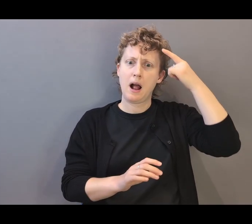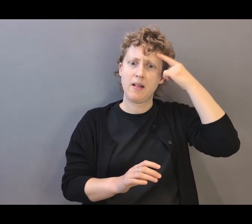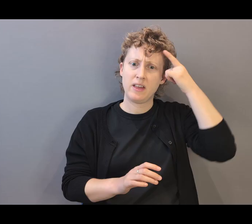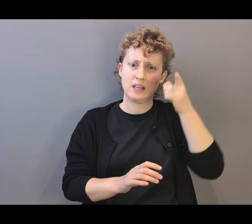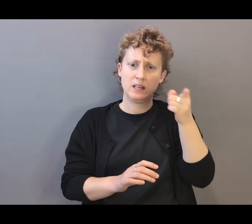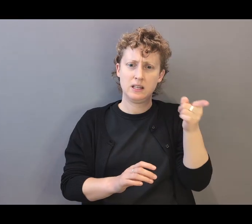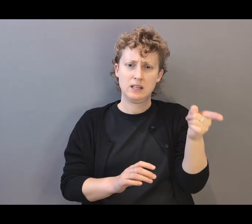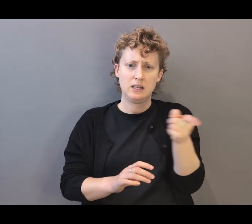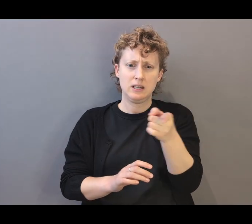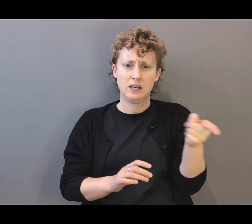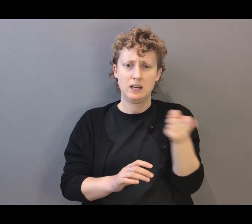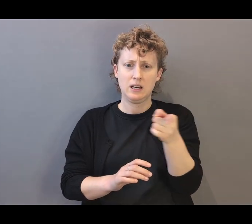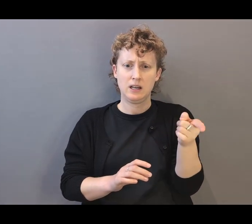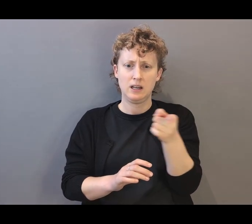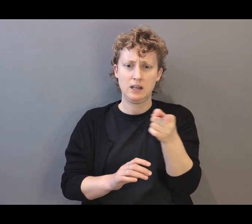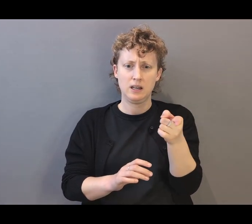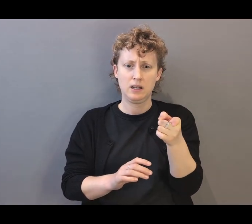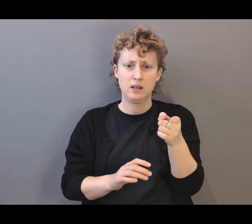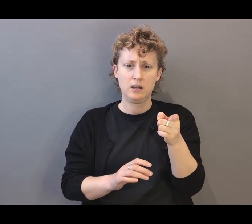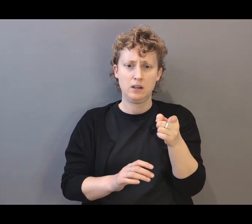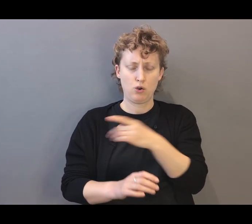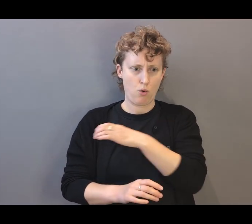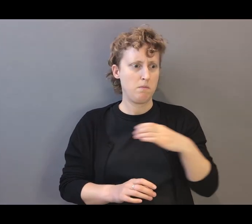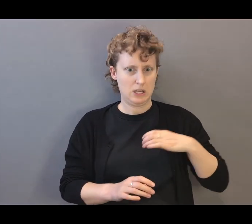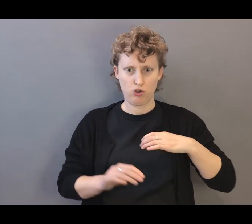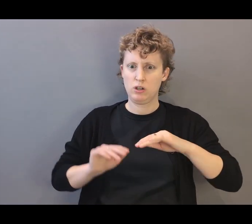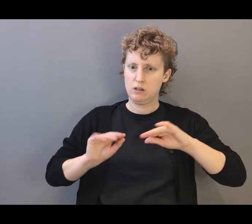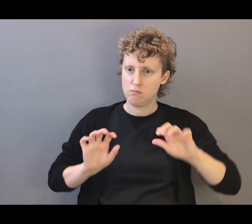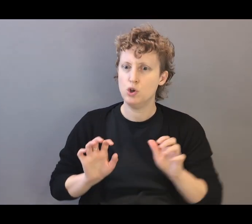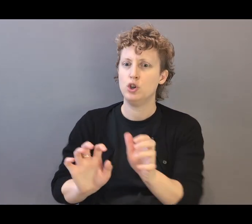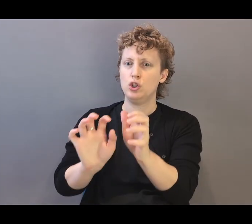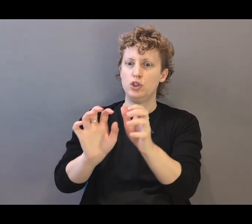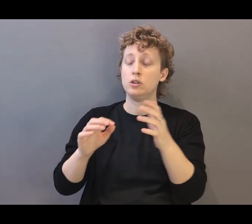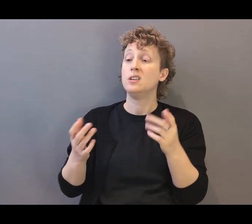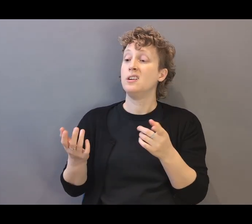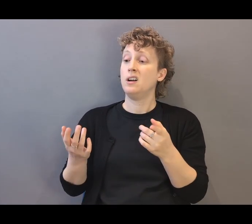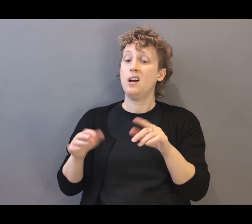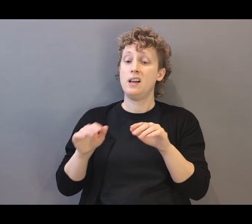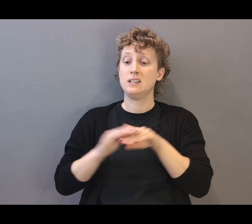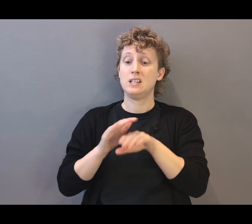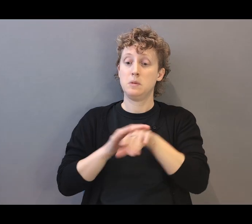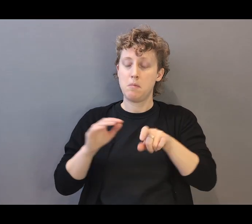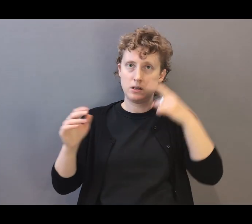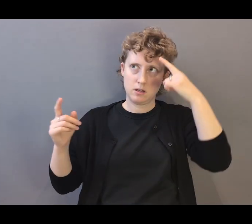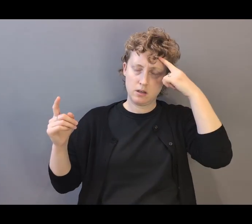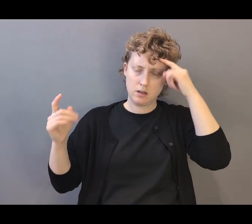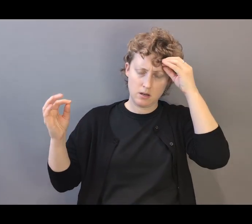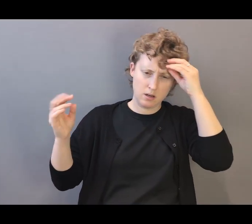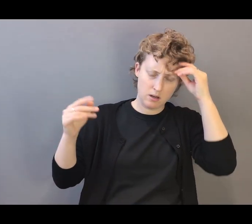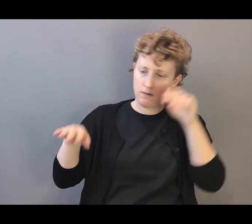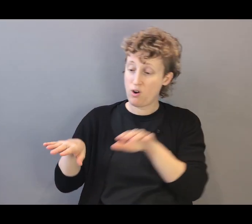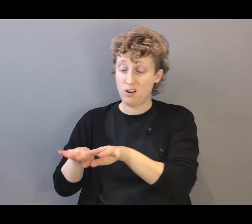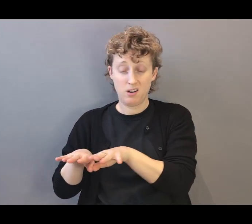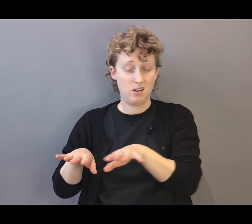is happening here when it comes to accessibility needs to be kind of a horizontal part of everything. I think that's kind of a change that I have seen,